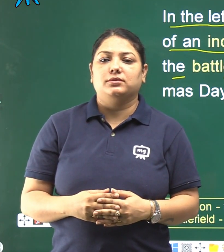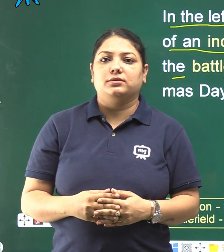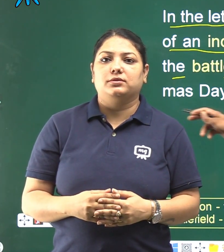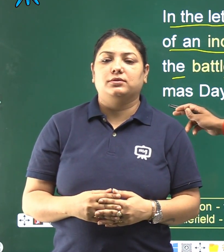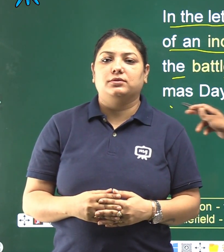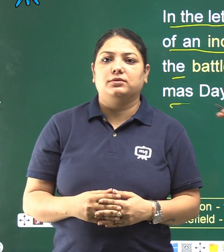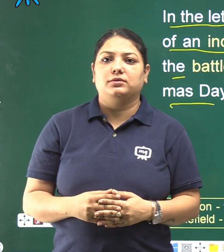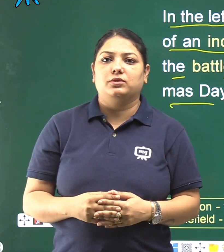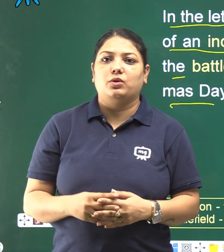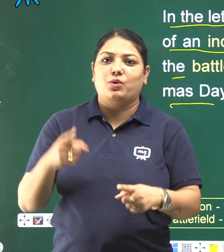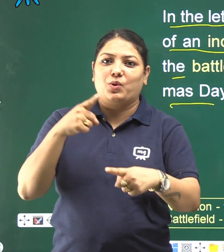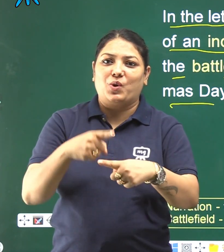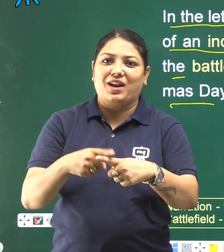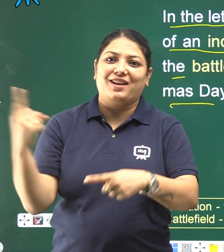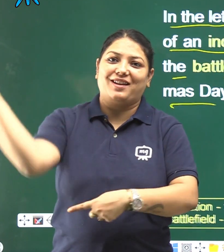On Christmas Day.